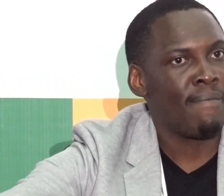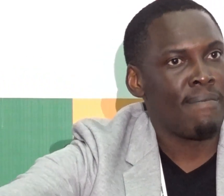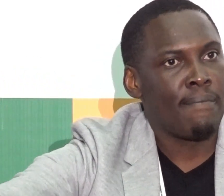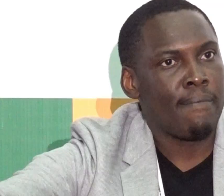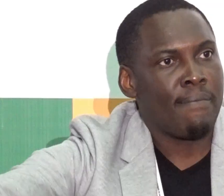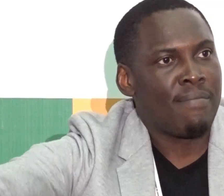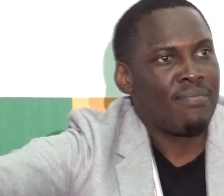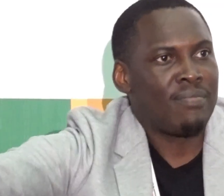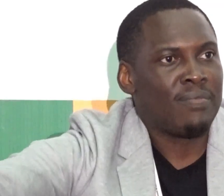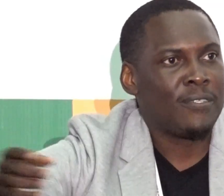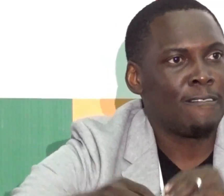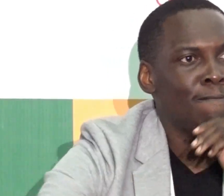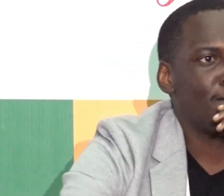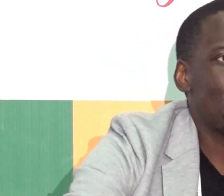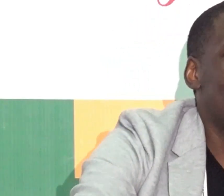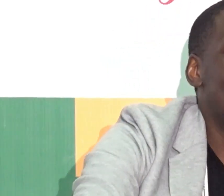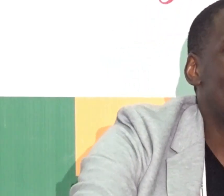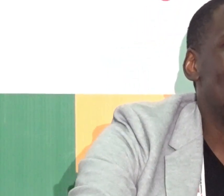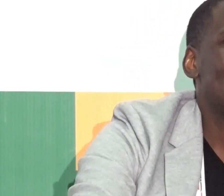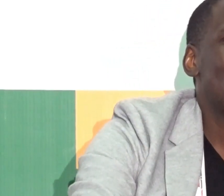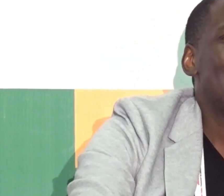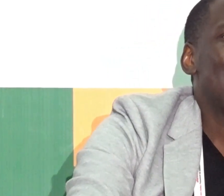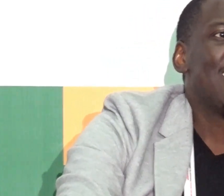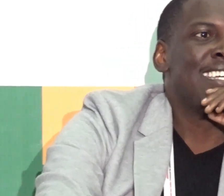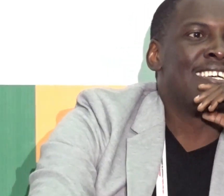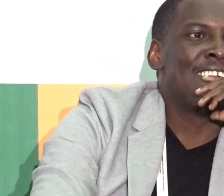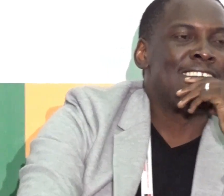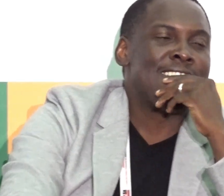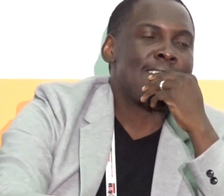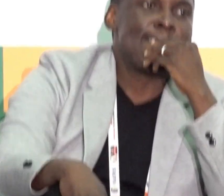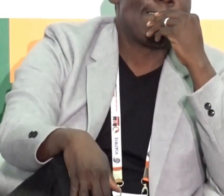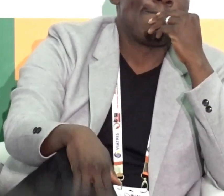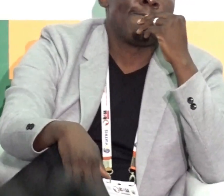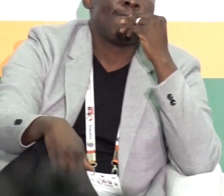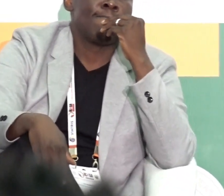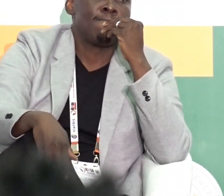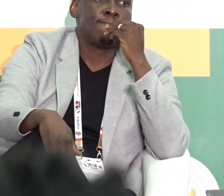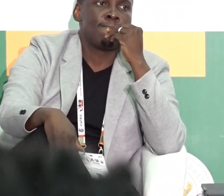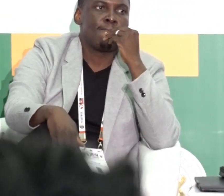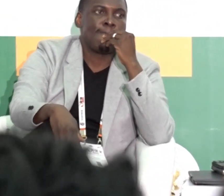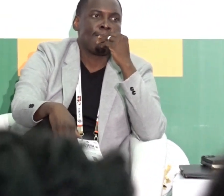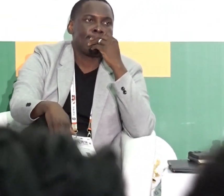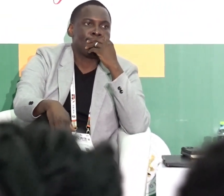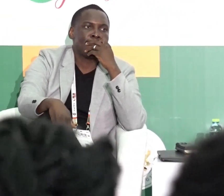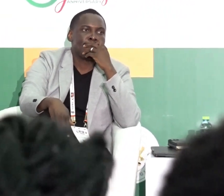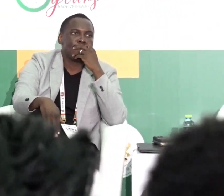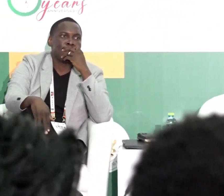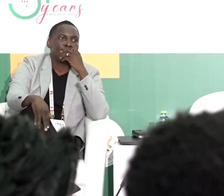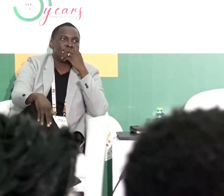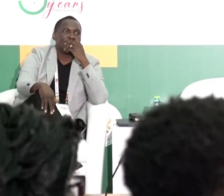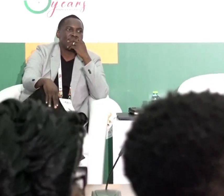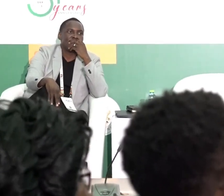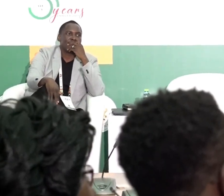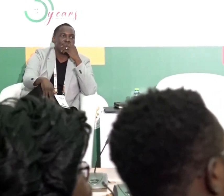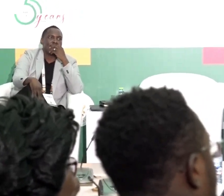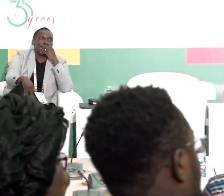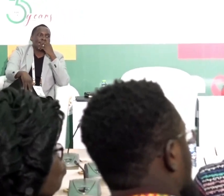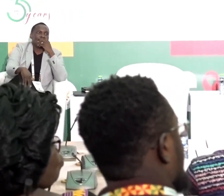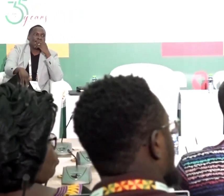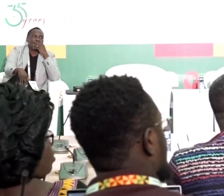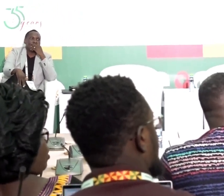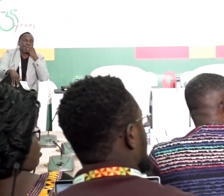Okay, thank you, Dr. Friday. I am Ukoko Slungi Mtambo. I'm from Safeits in South